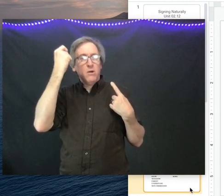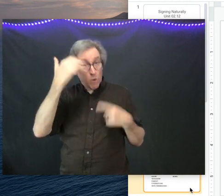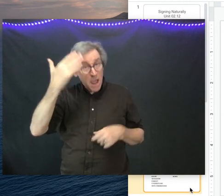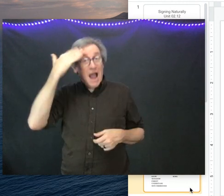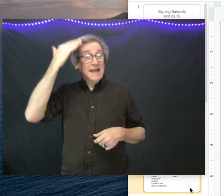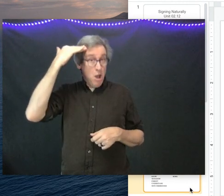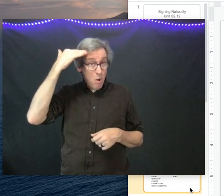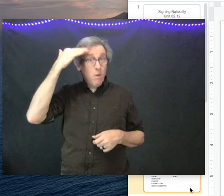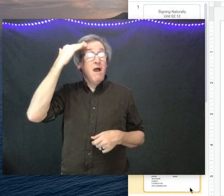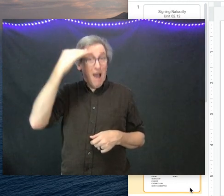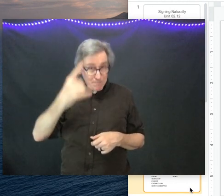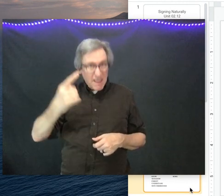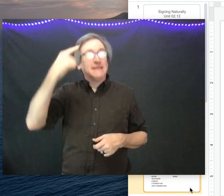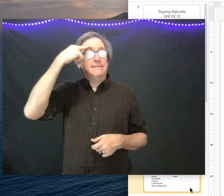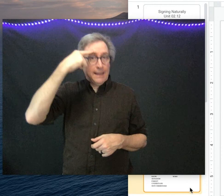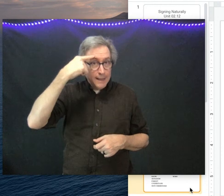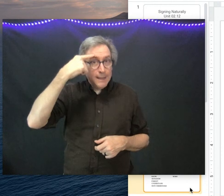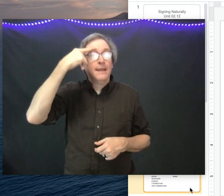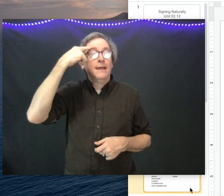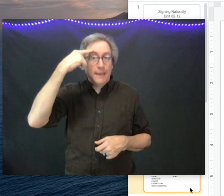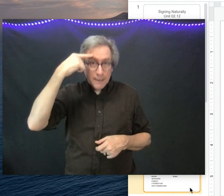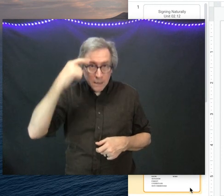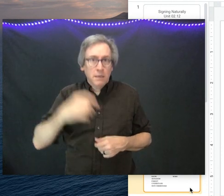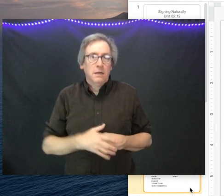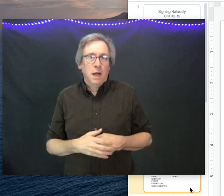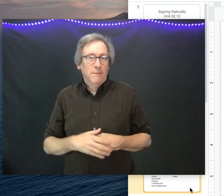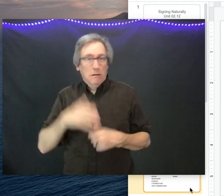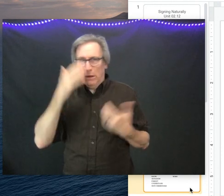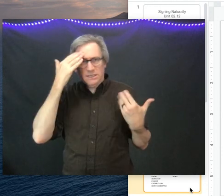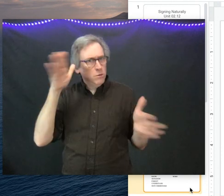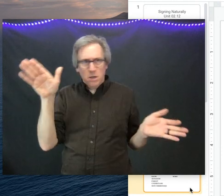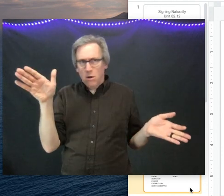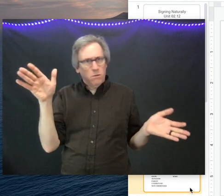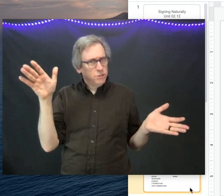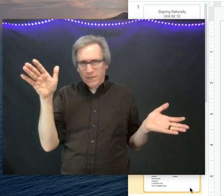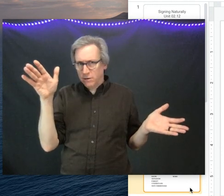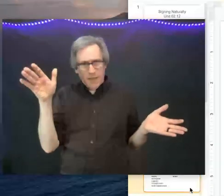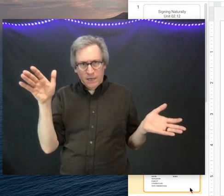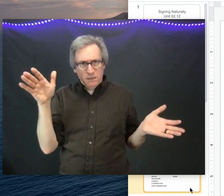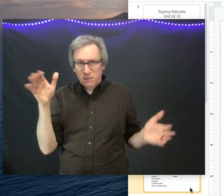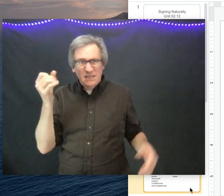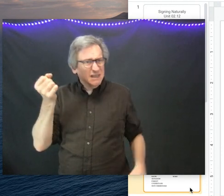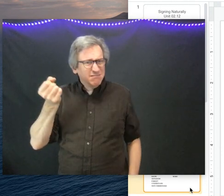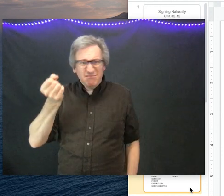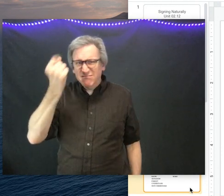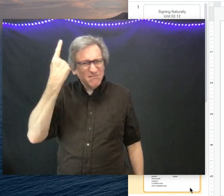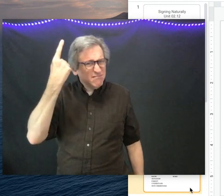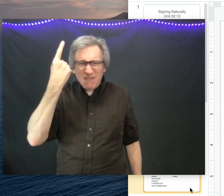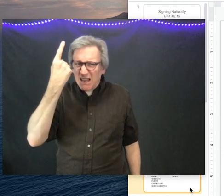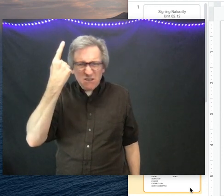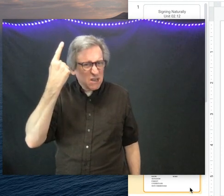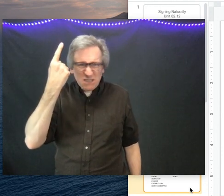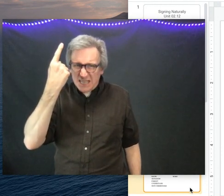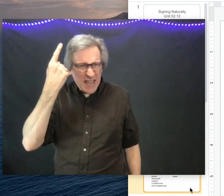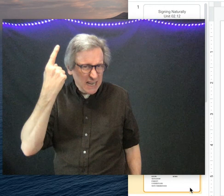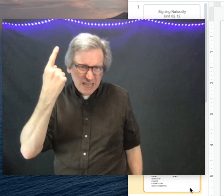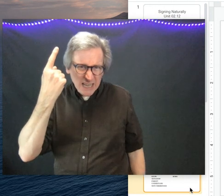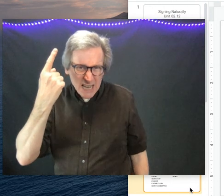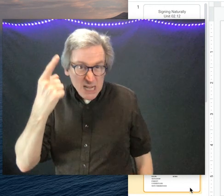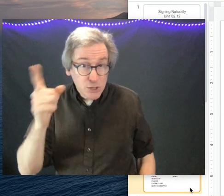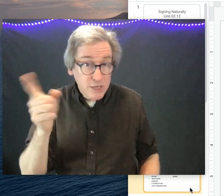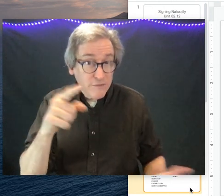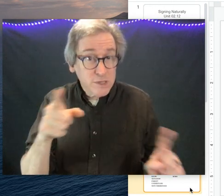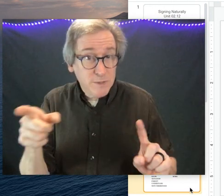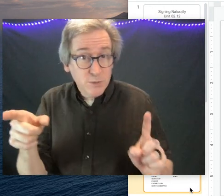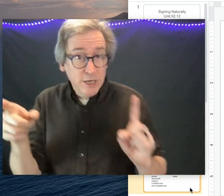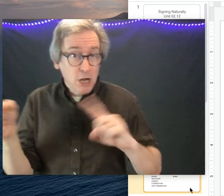Oh, I know. Or, I know. I think. I don't know. Shake your head. I don't understand.